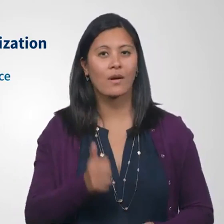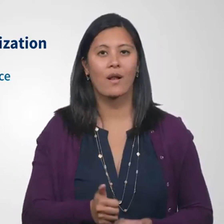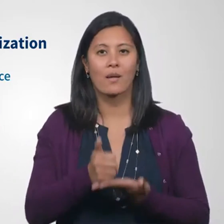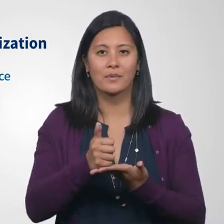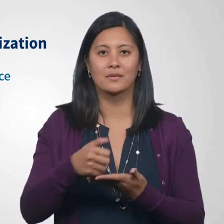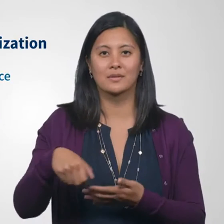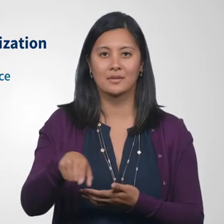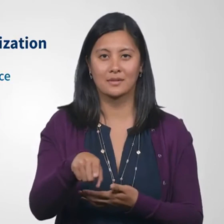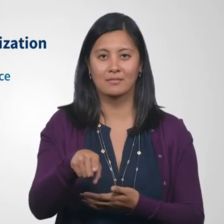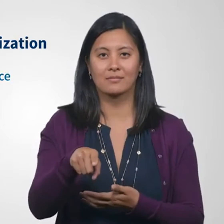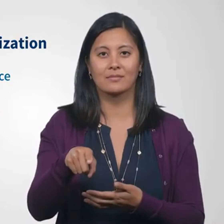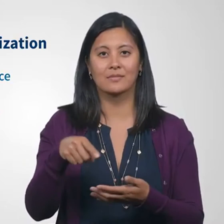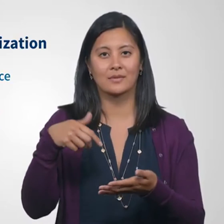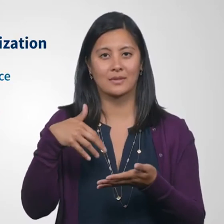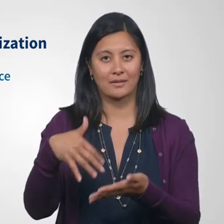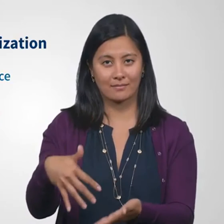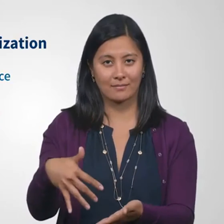videos and podcasts to help them study,